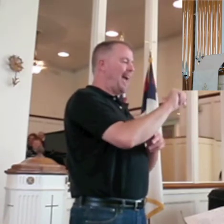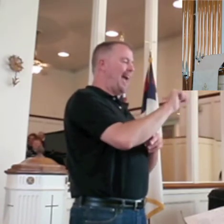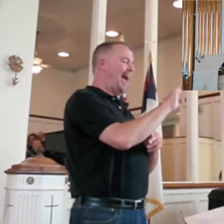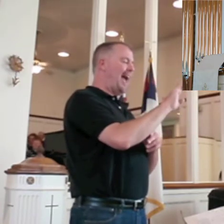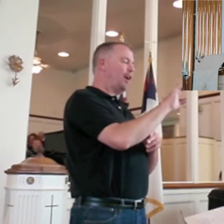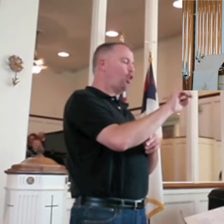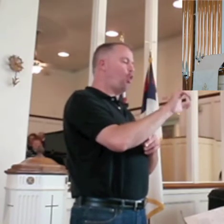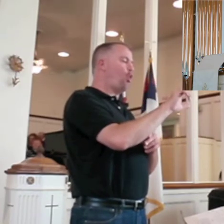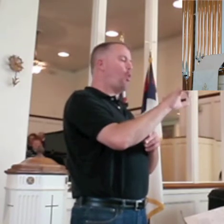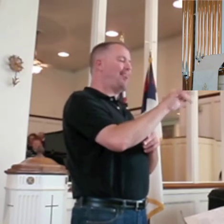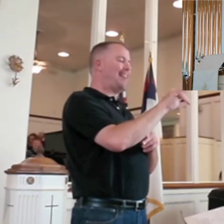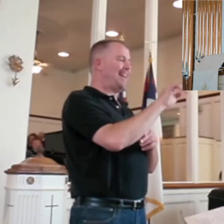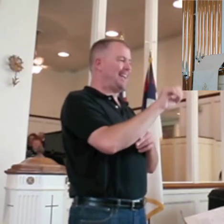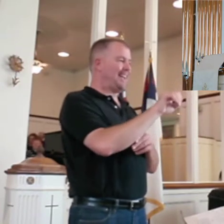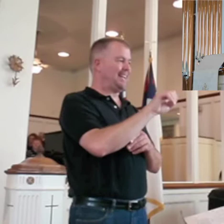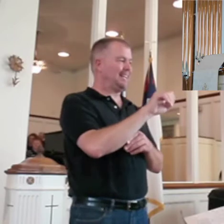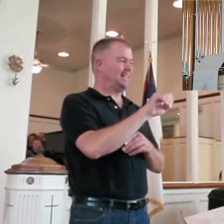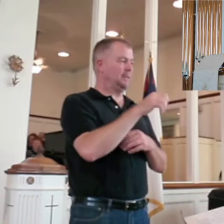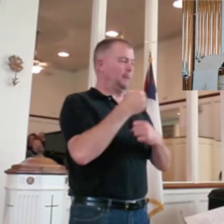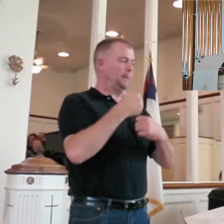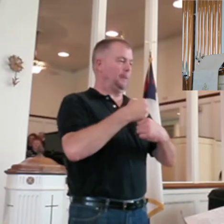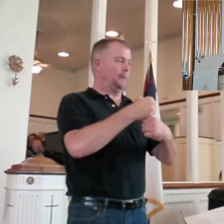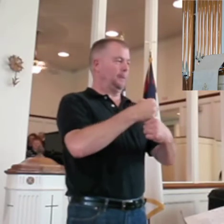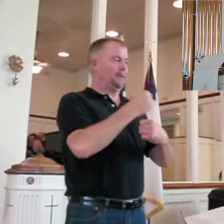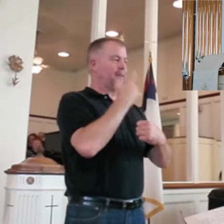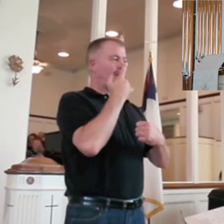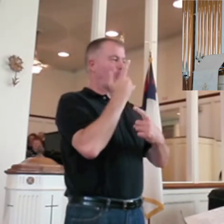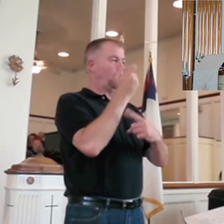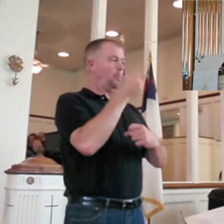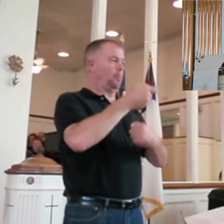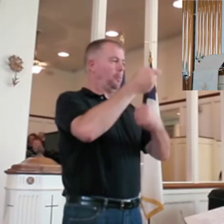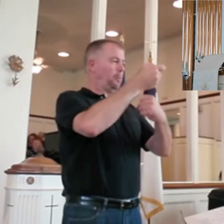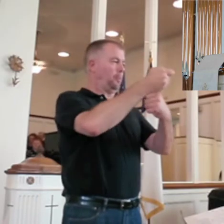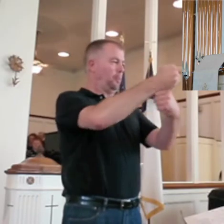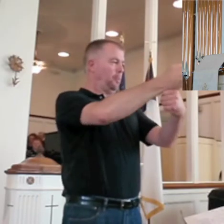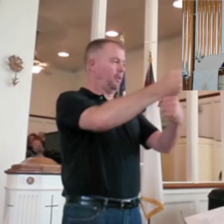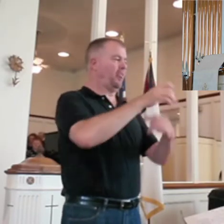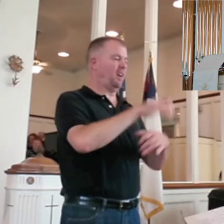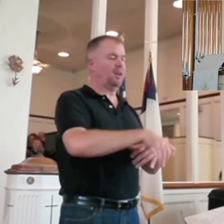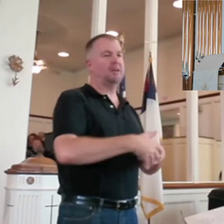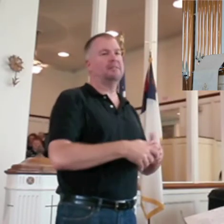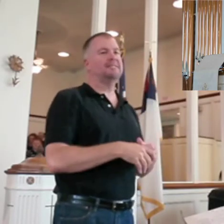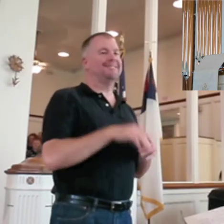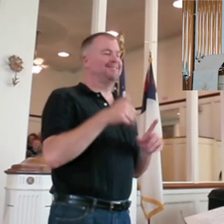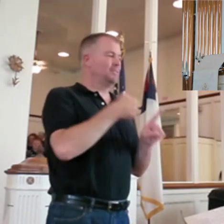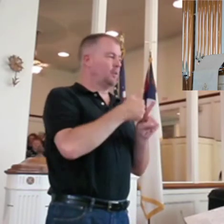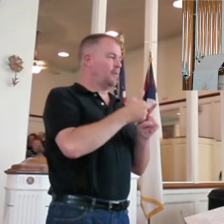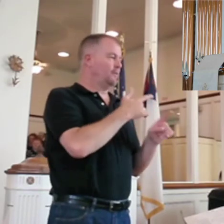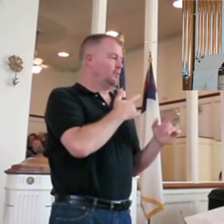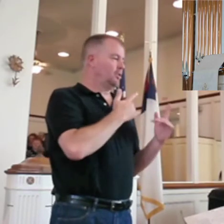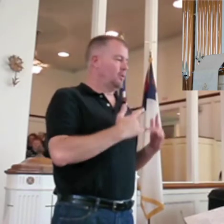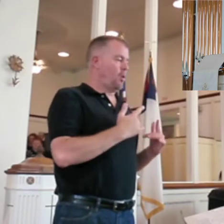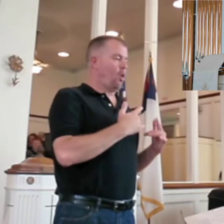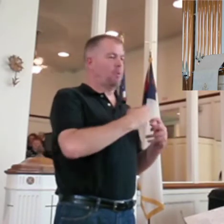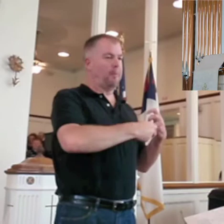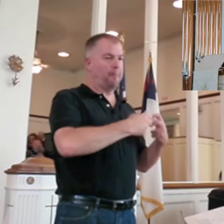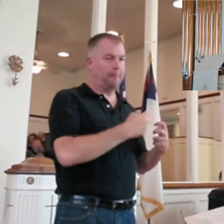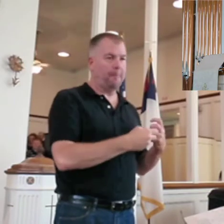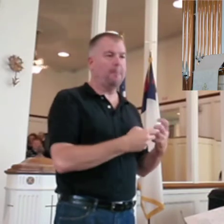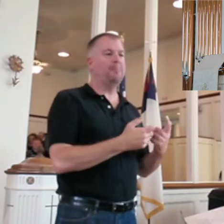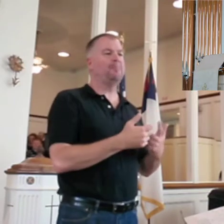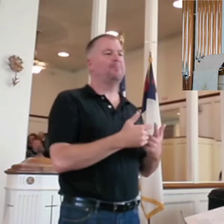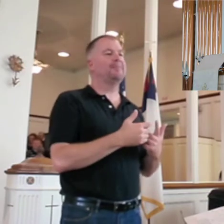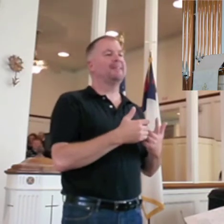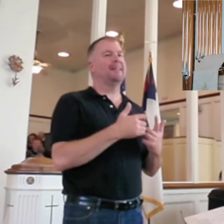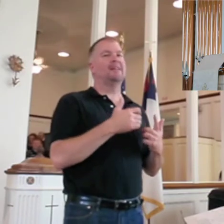supported by several industries to pay for housing and food for parents and siblings of other children who have serious illnesses and